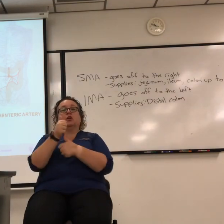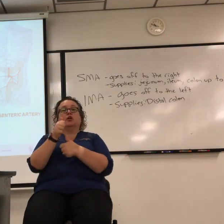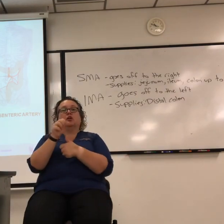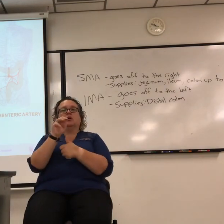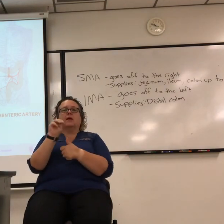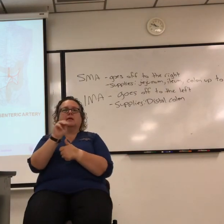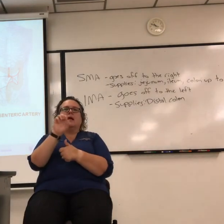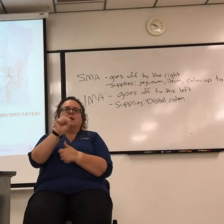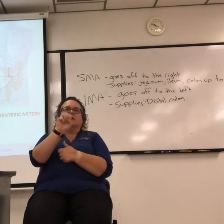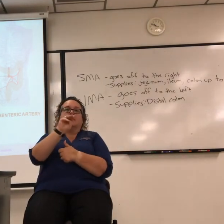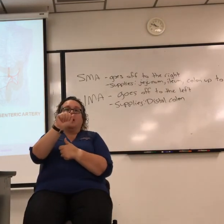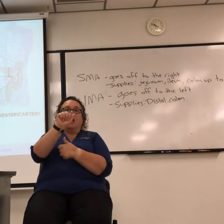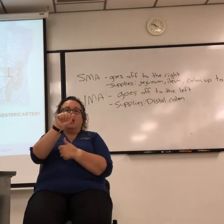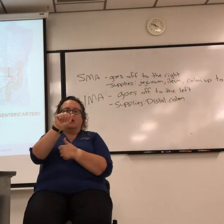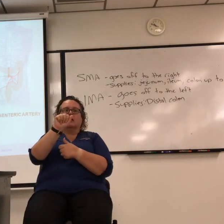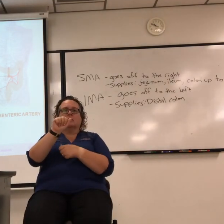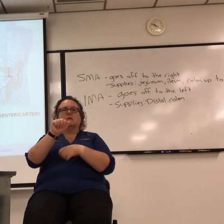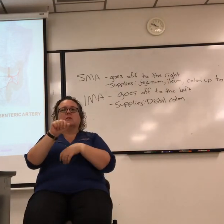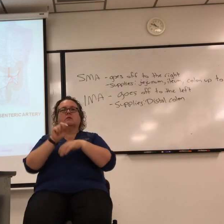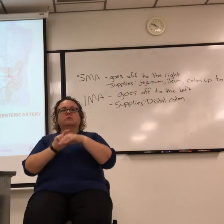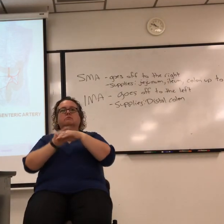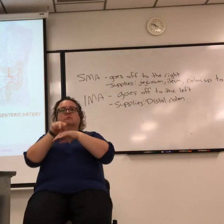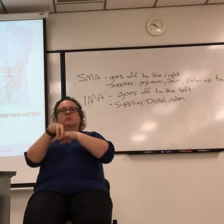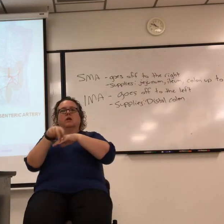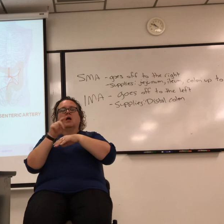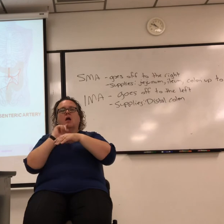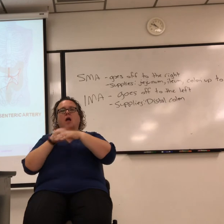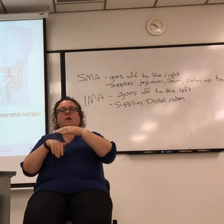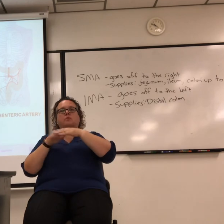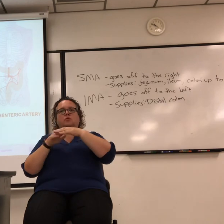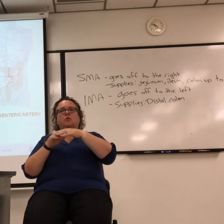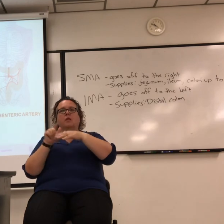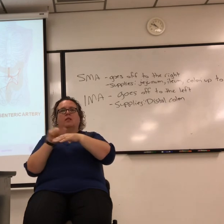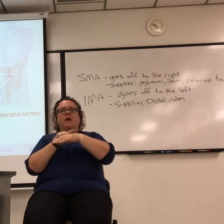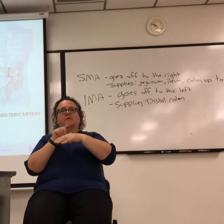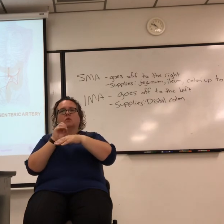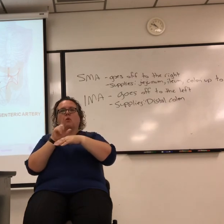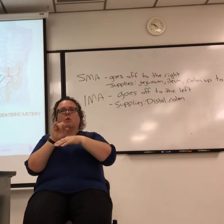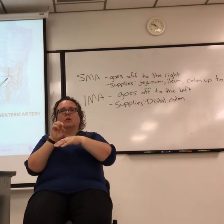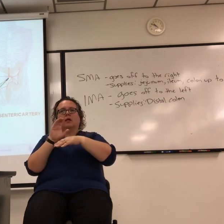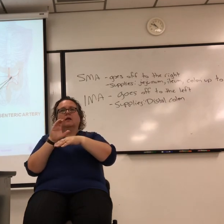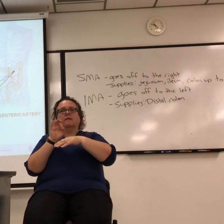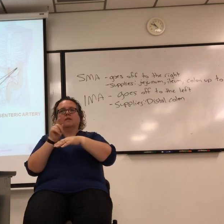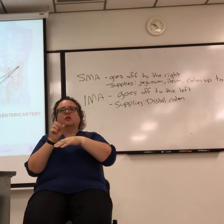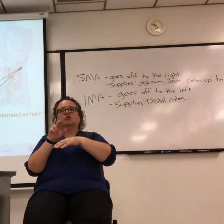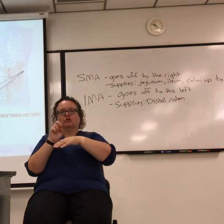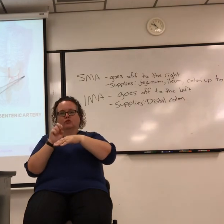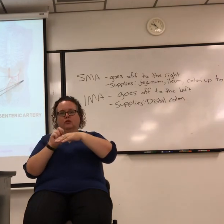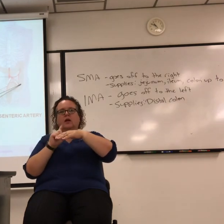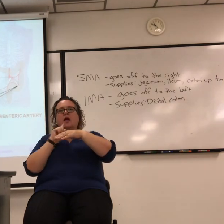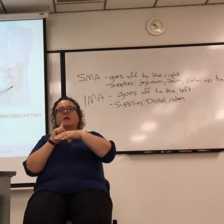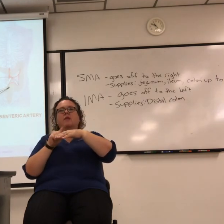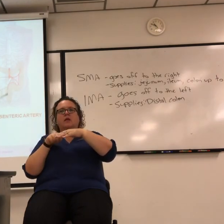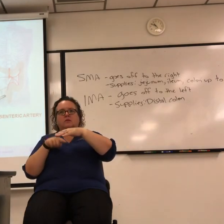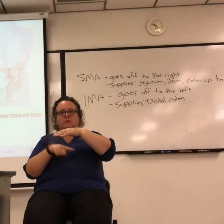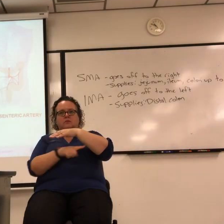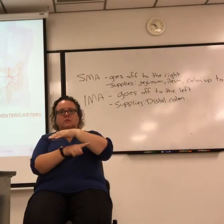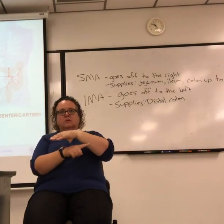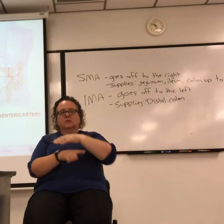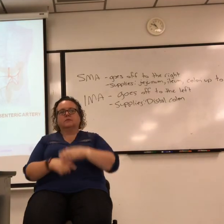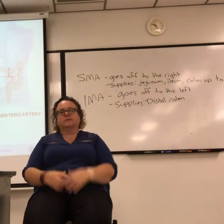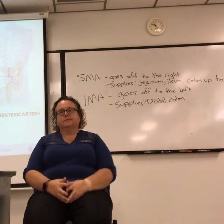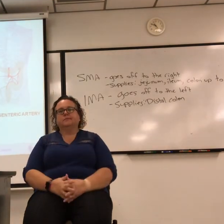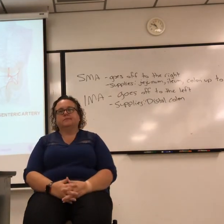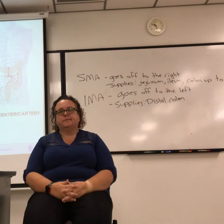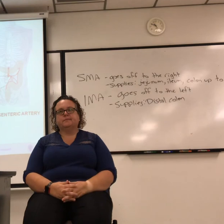mesenteric, supplying everything up to left colon flexure, and then inferior mesenteric had taken over all the way